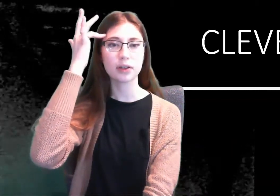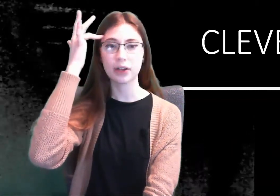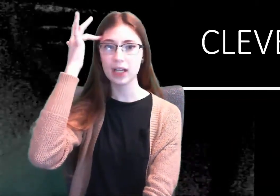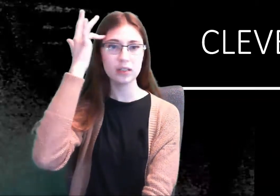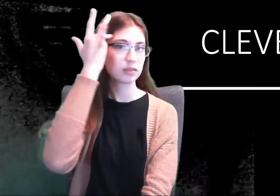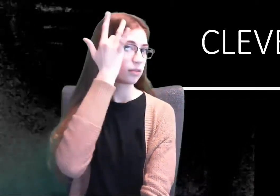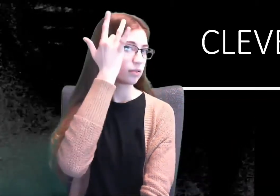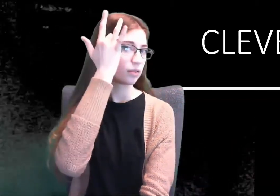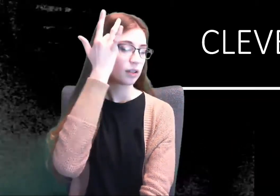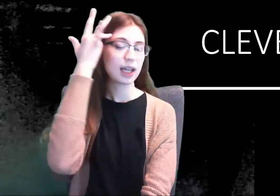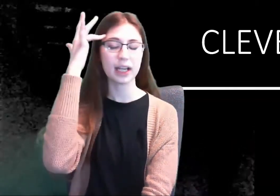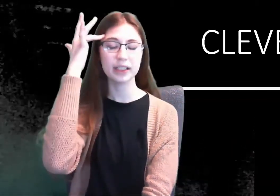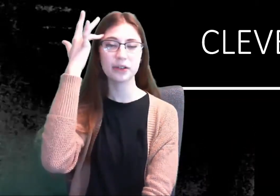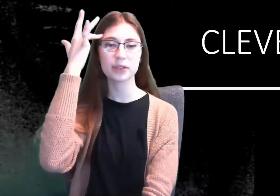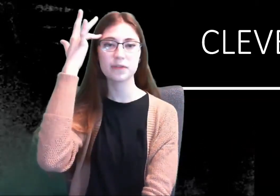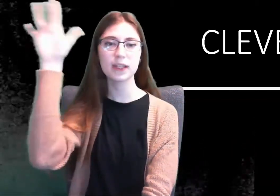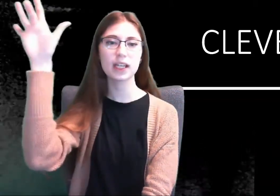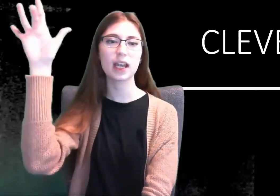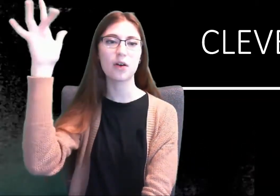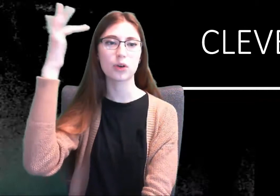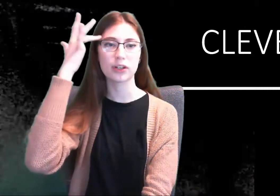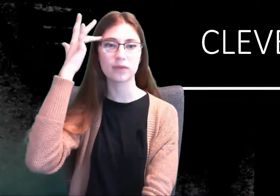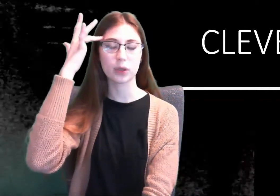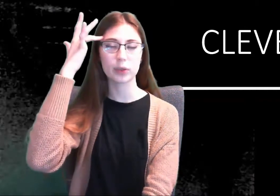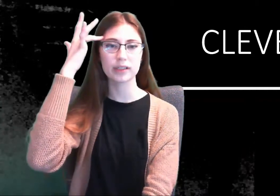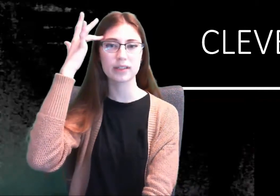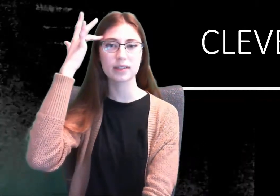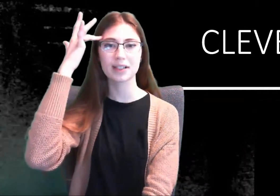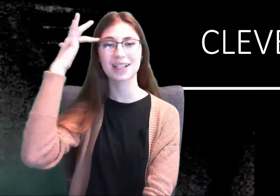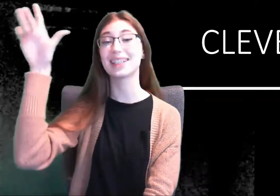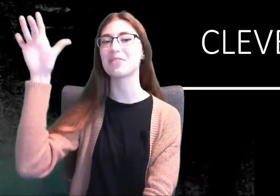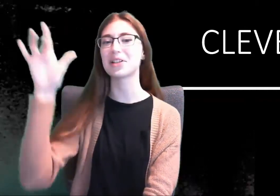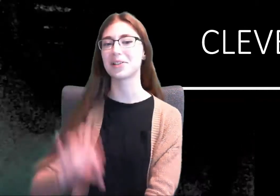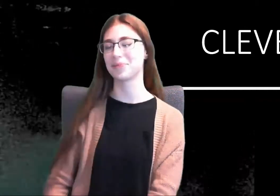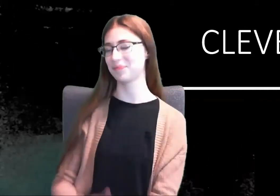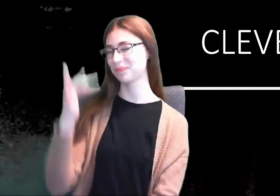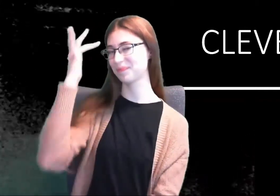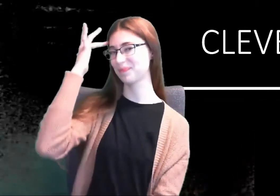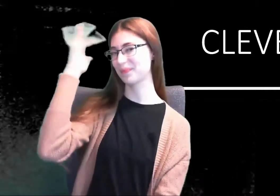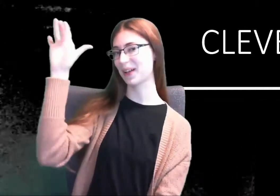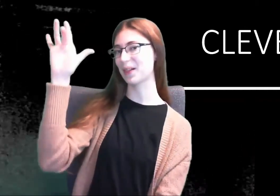head. And then you're going to flick it outward and forwards. Clever. Clever.